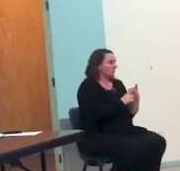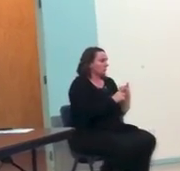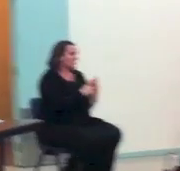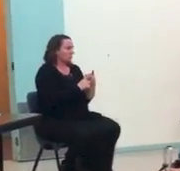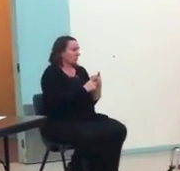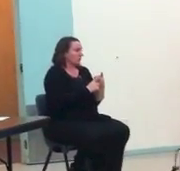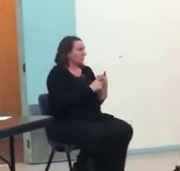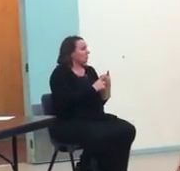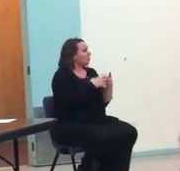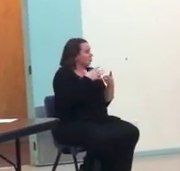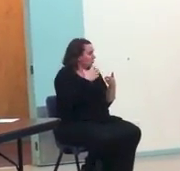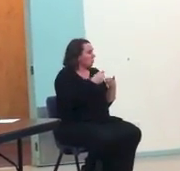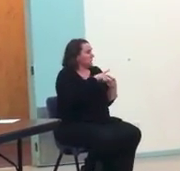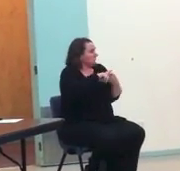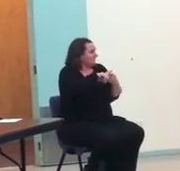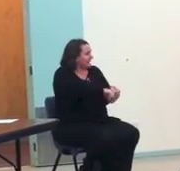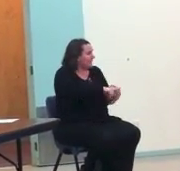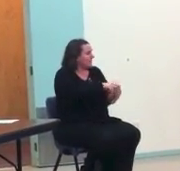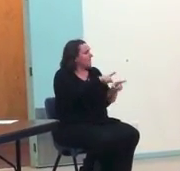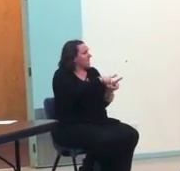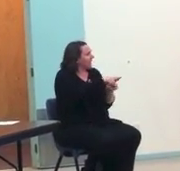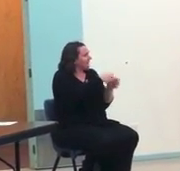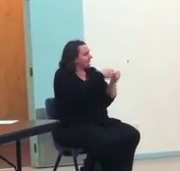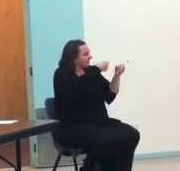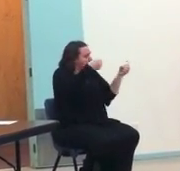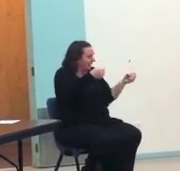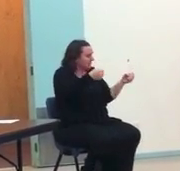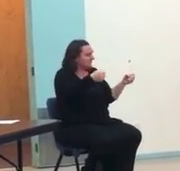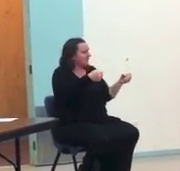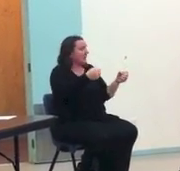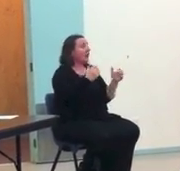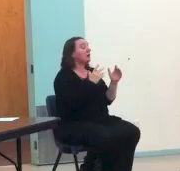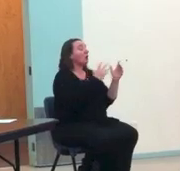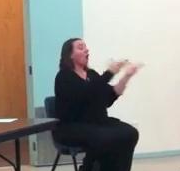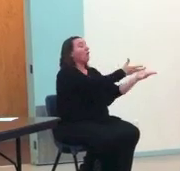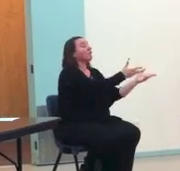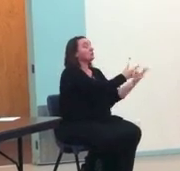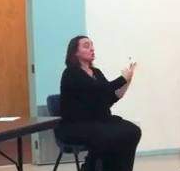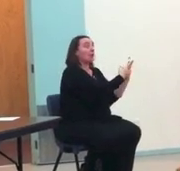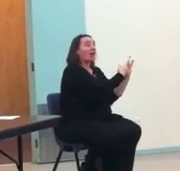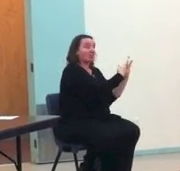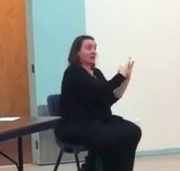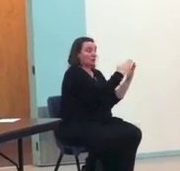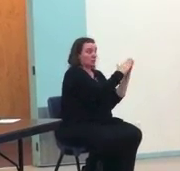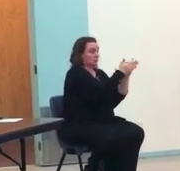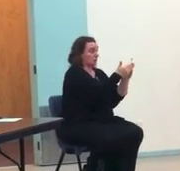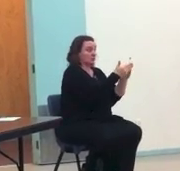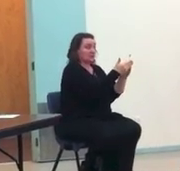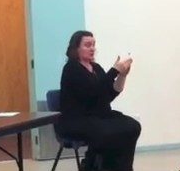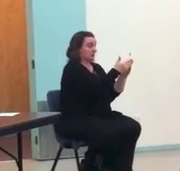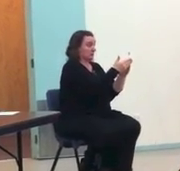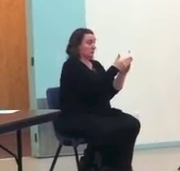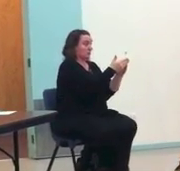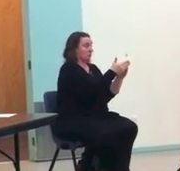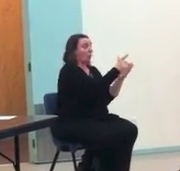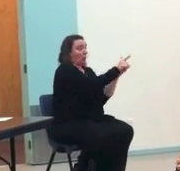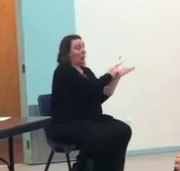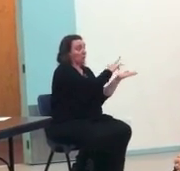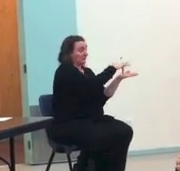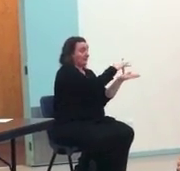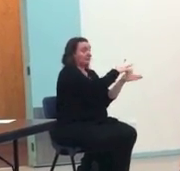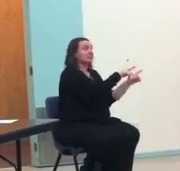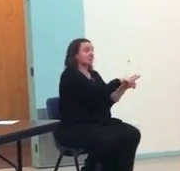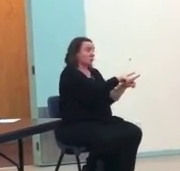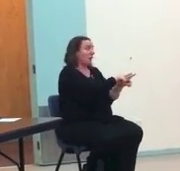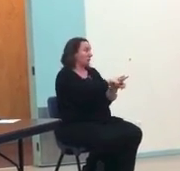and expanded and offered to other community service law centres across the country. And so